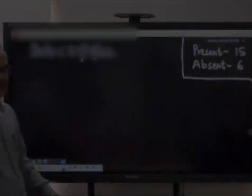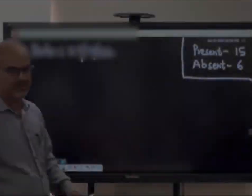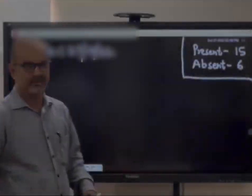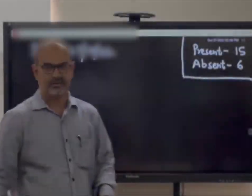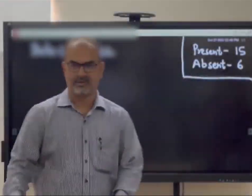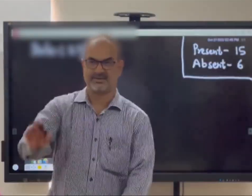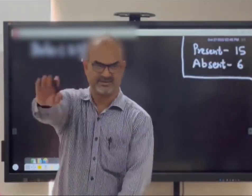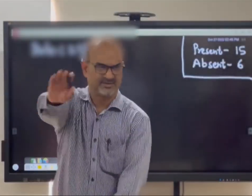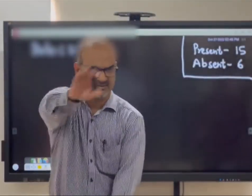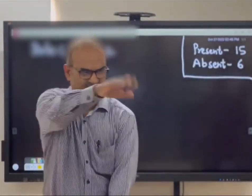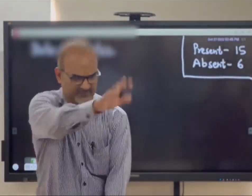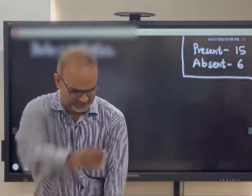Sit, sit.